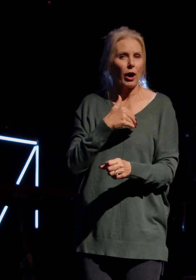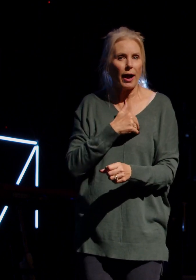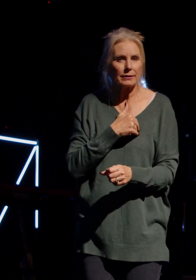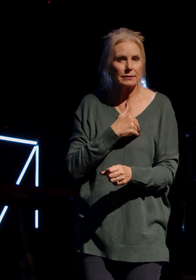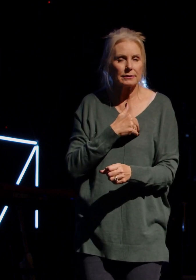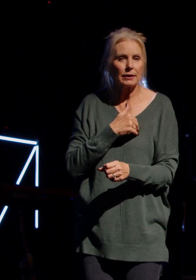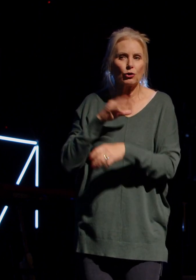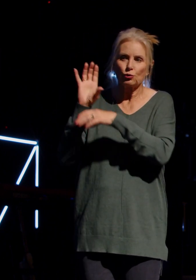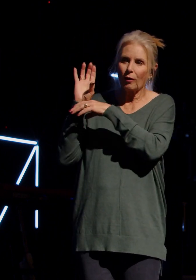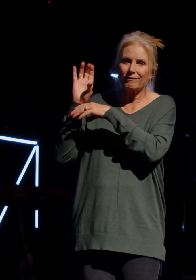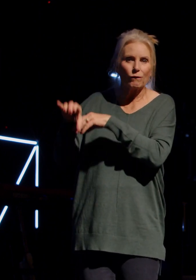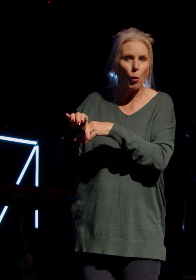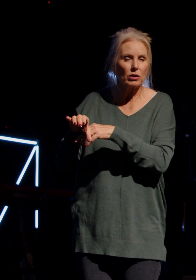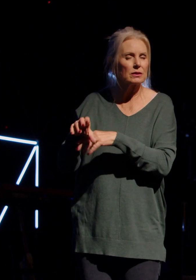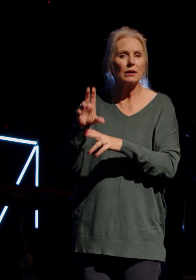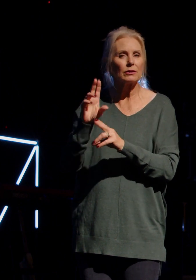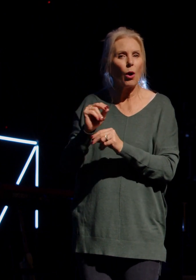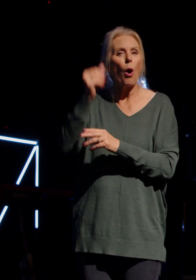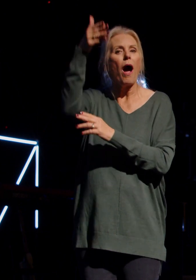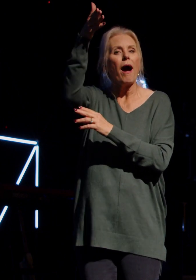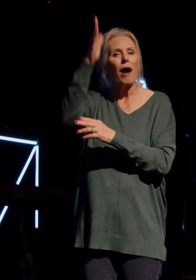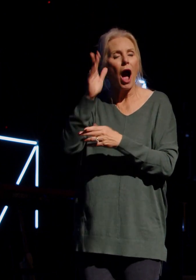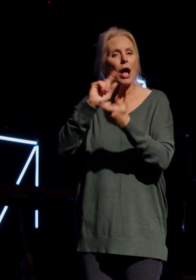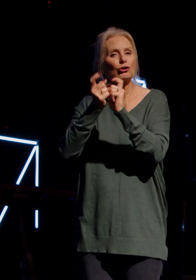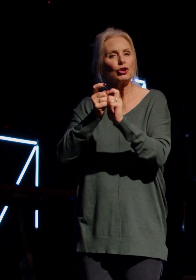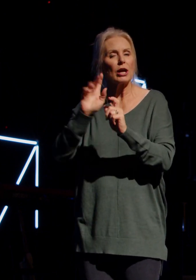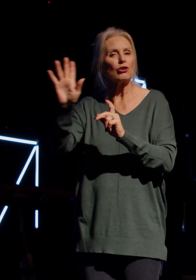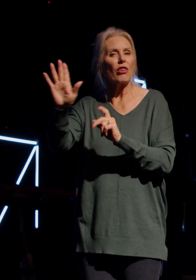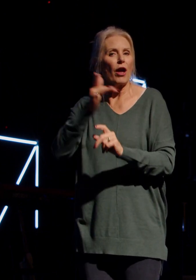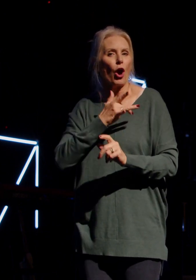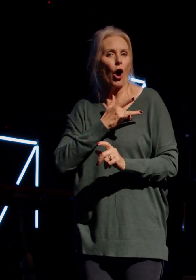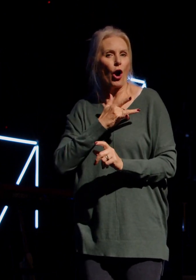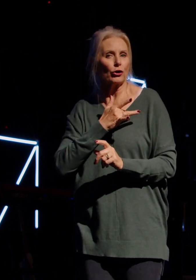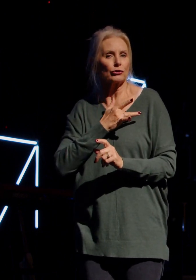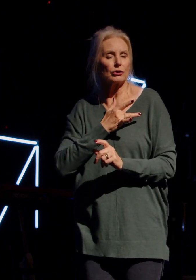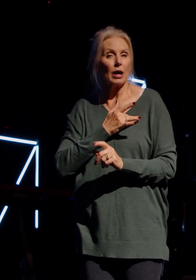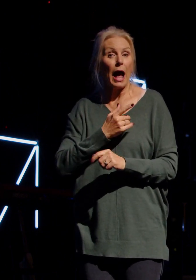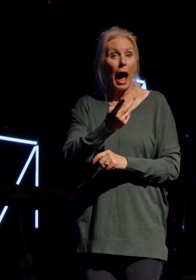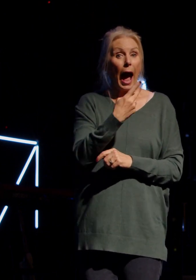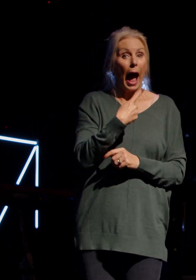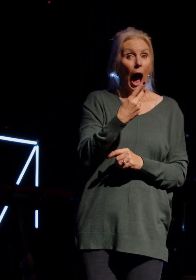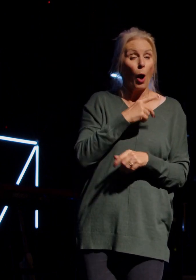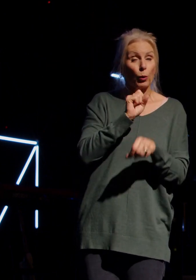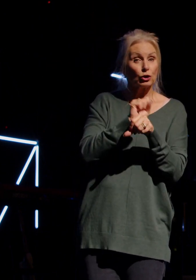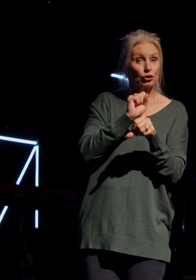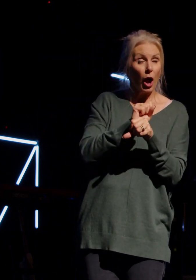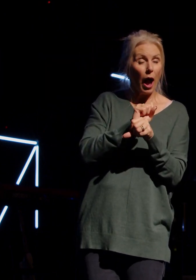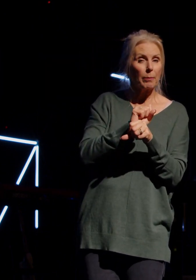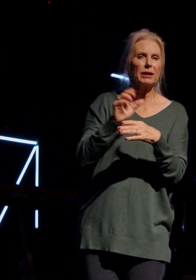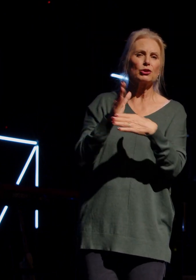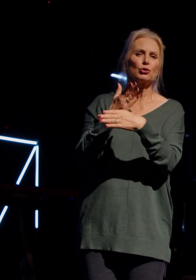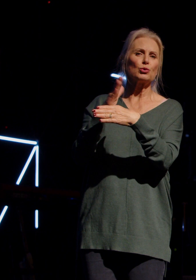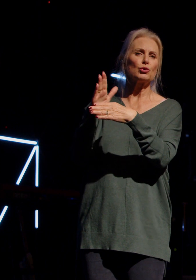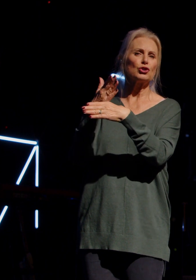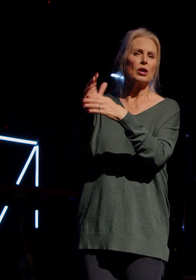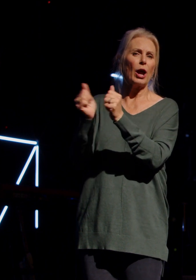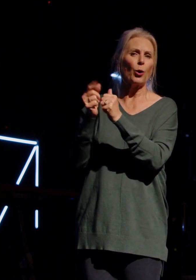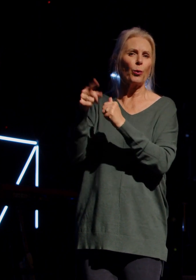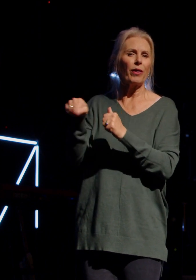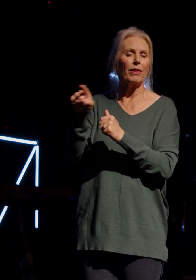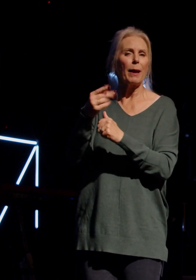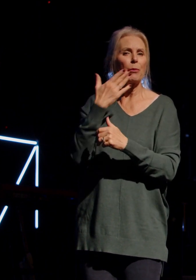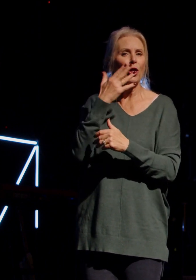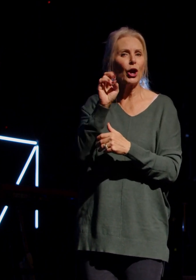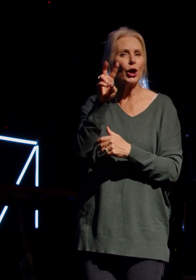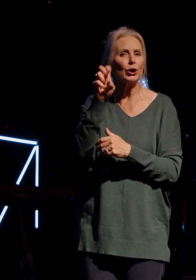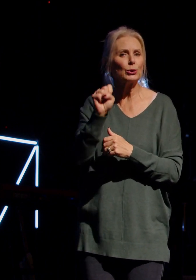accept Jesus. That's God's job. God changes people's hearts. Our job is just to share with unbelieving people the good